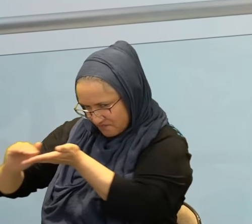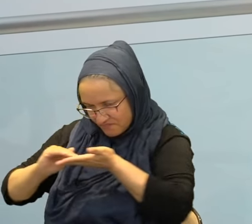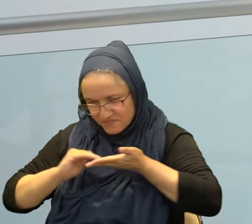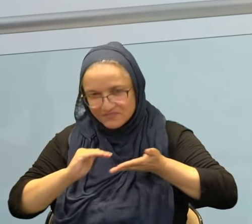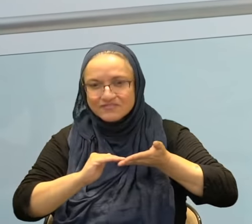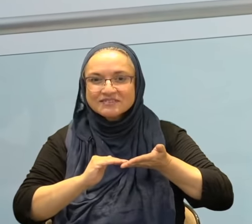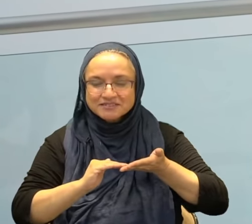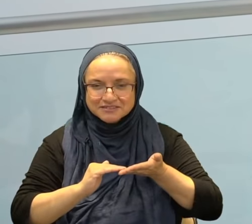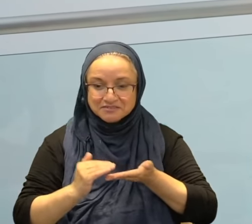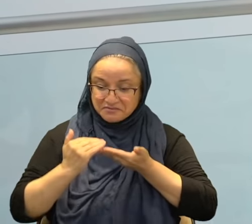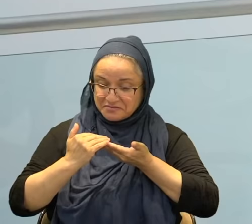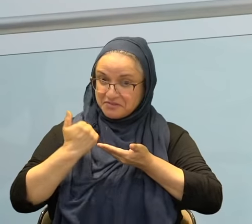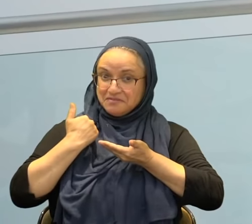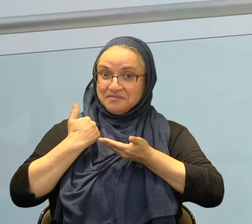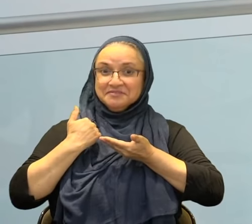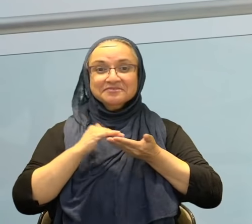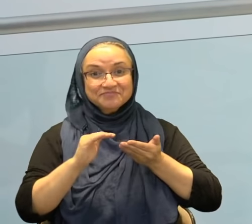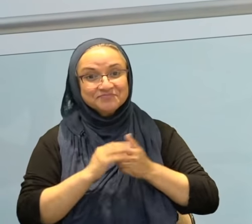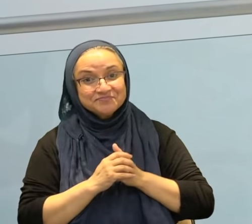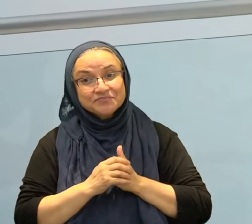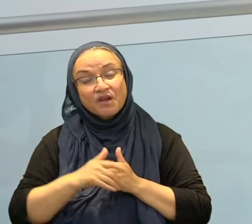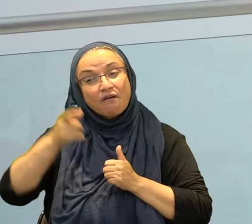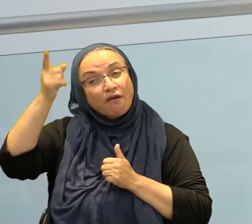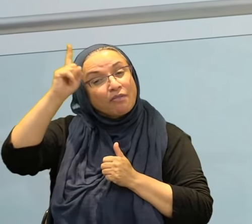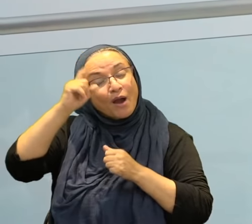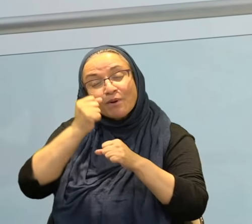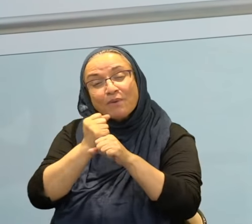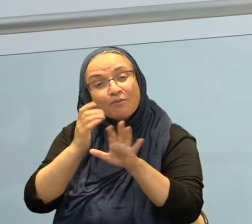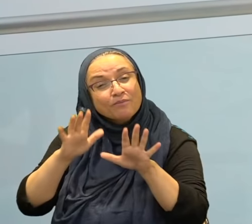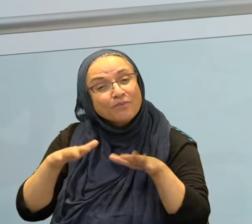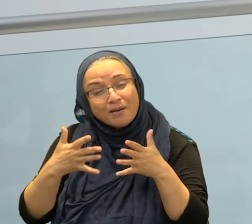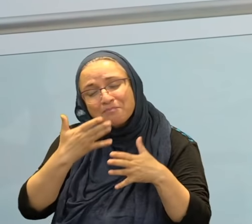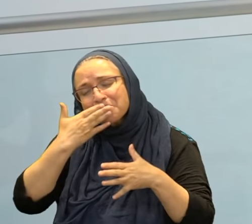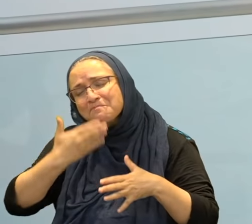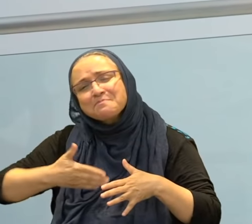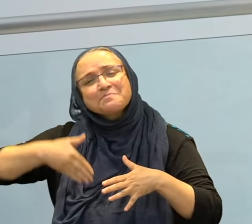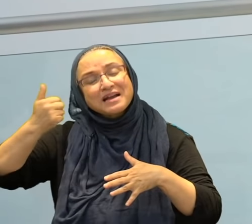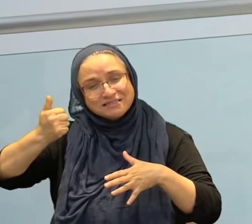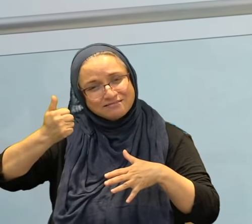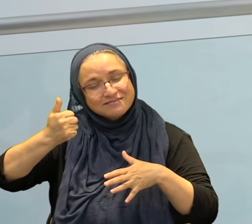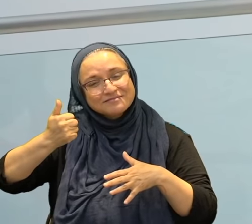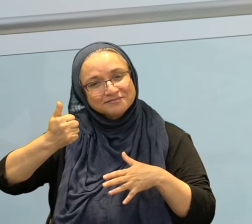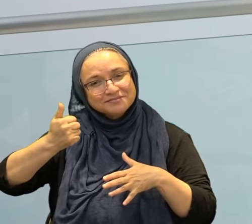deeds the last of them and the best of our days the day that we meet him.